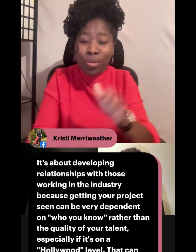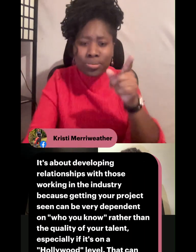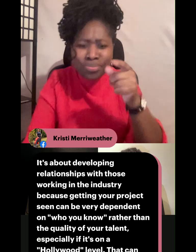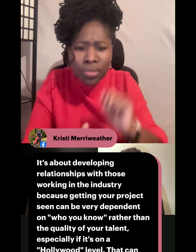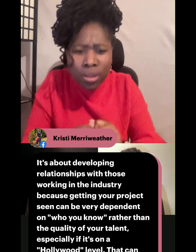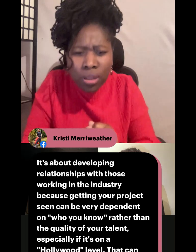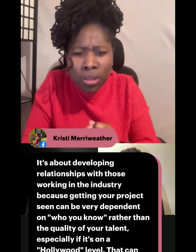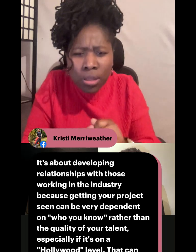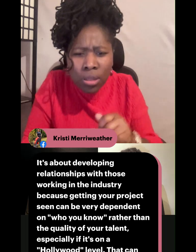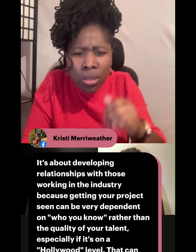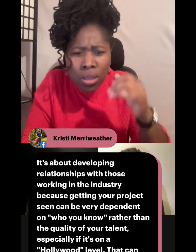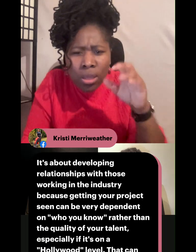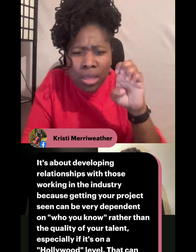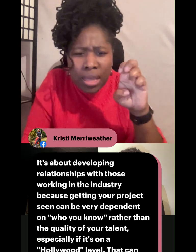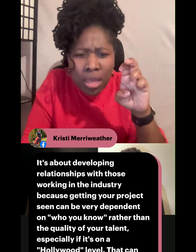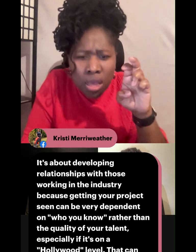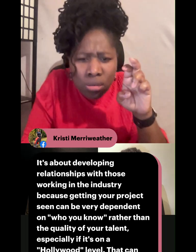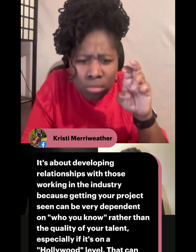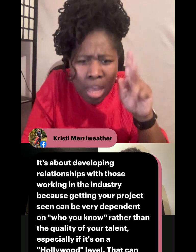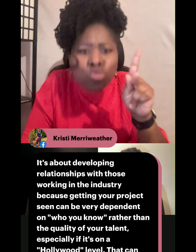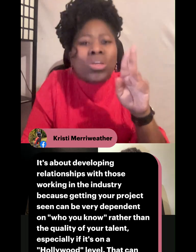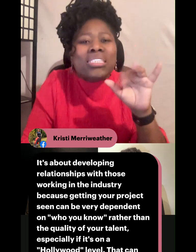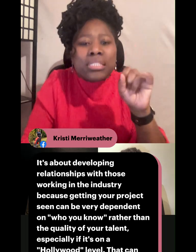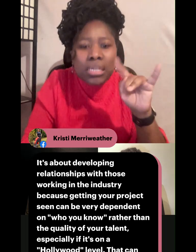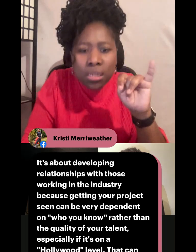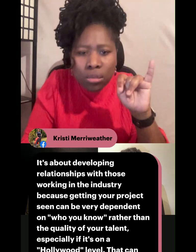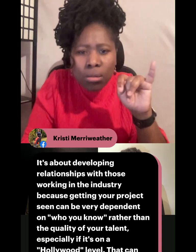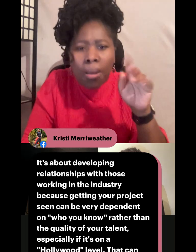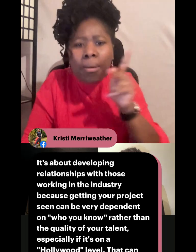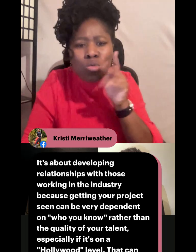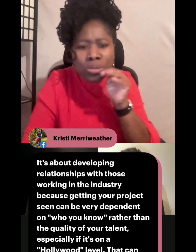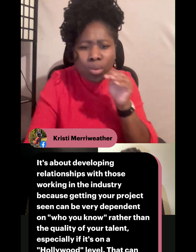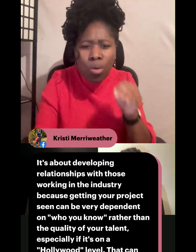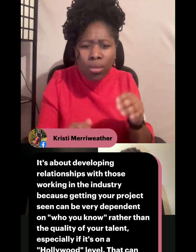accountability. Amen to that. You are preaching to the choir.